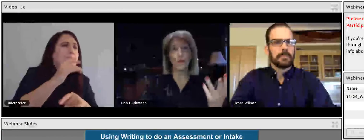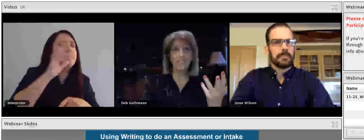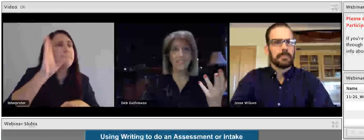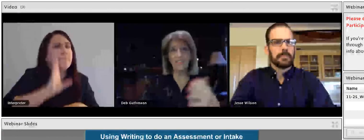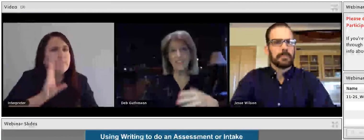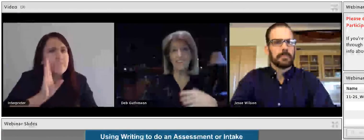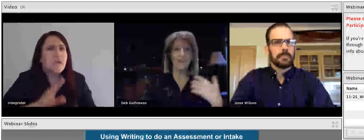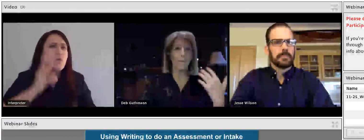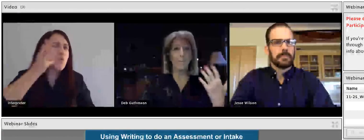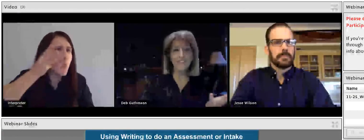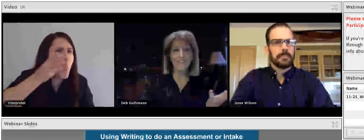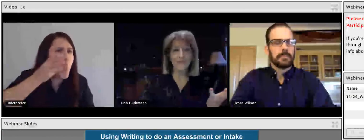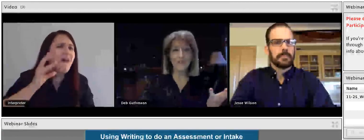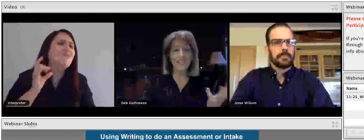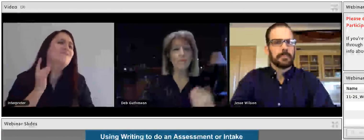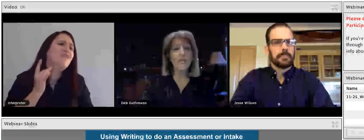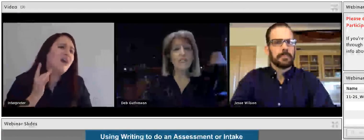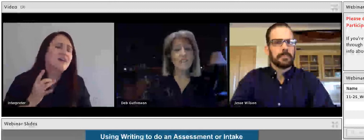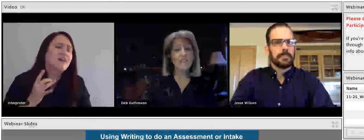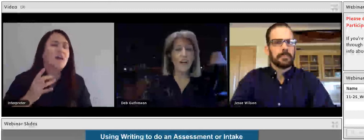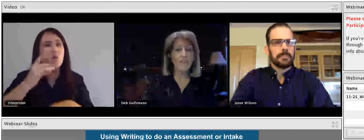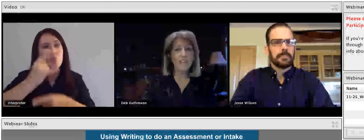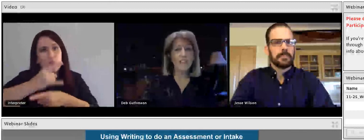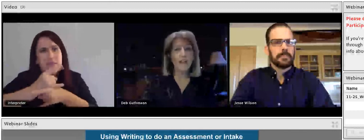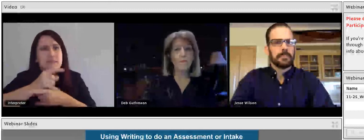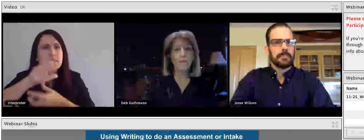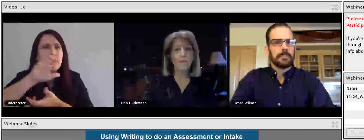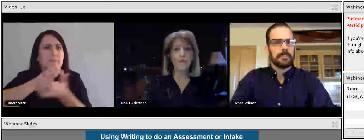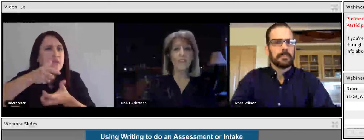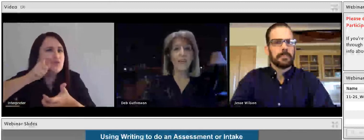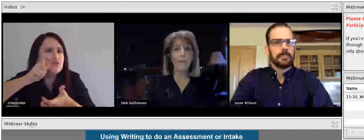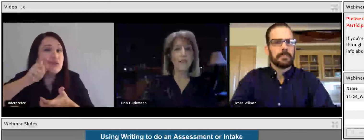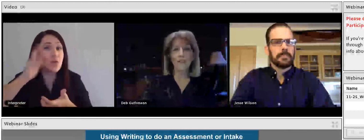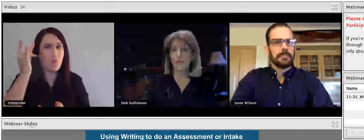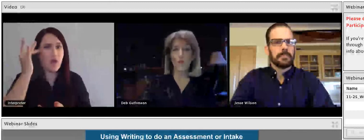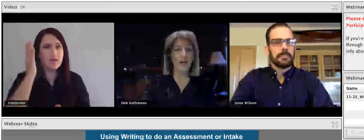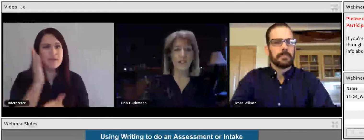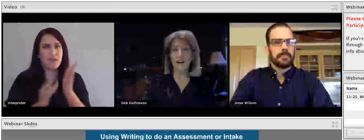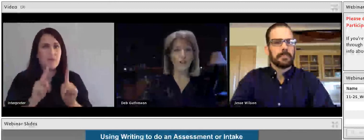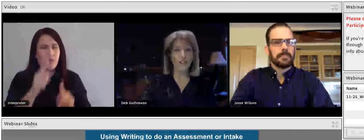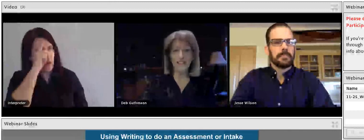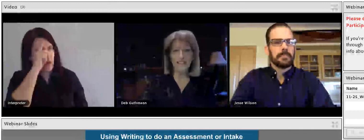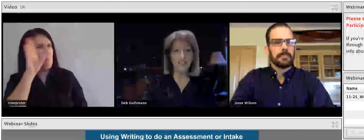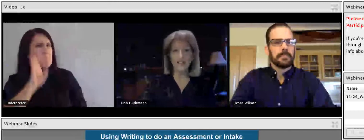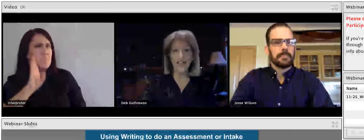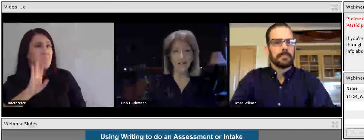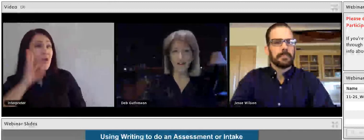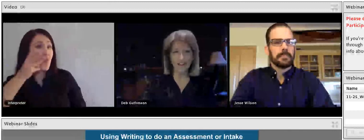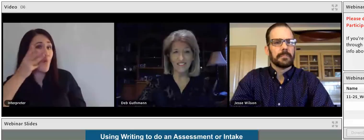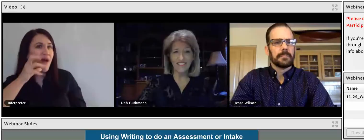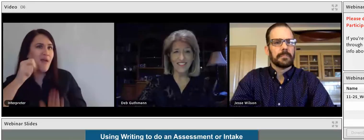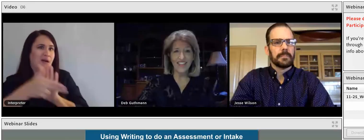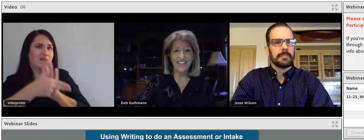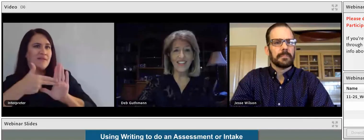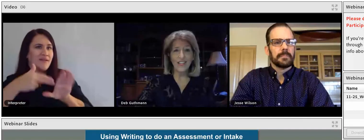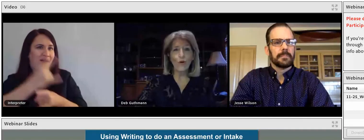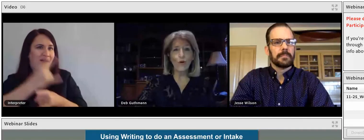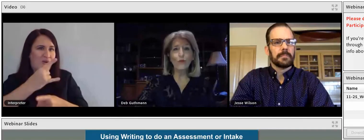vodka, whiskey, mixed drink, because oftentimes people think beer and wine aren't considered